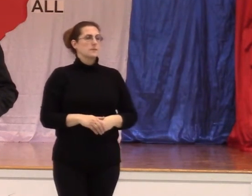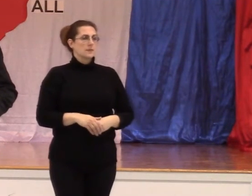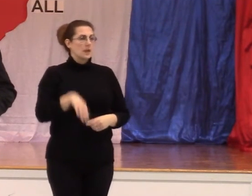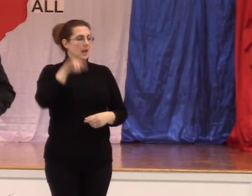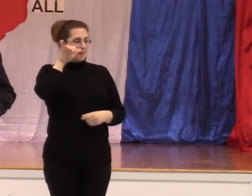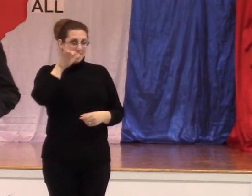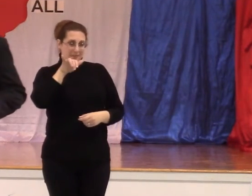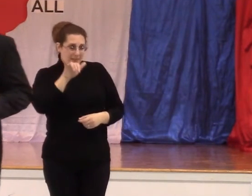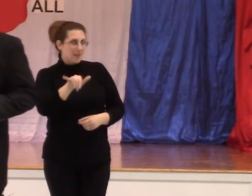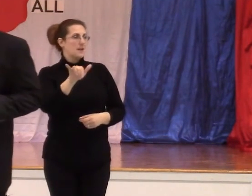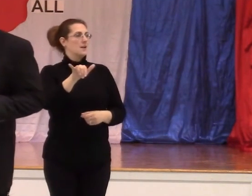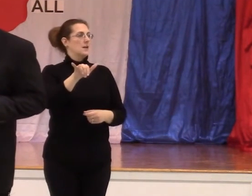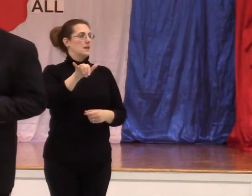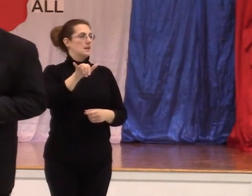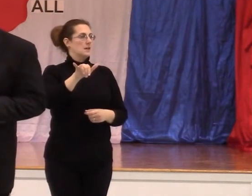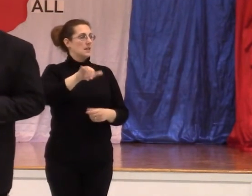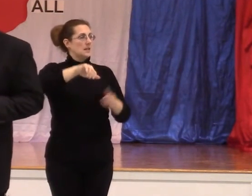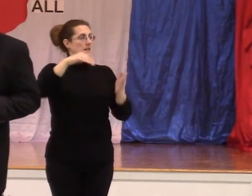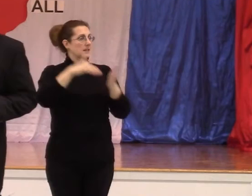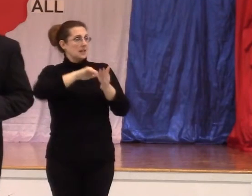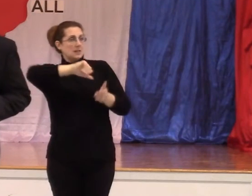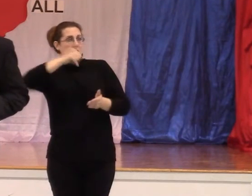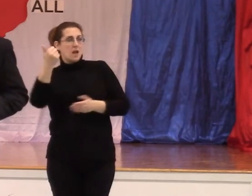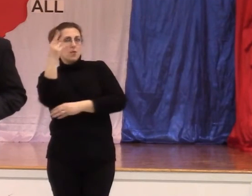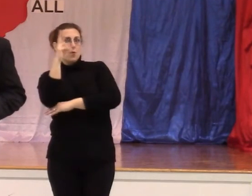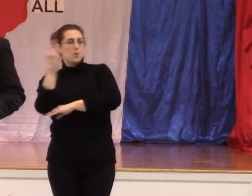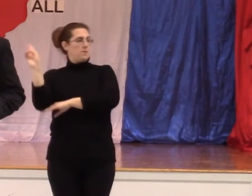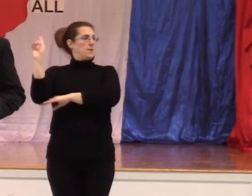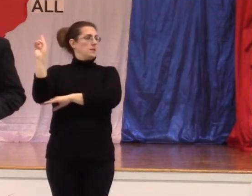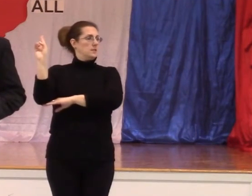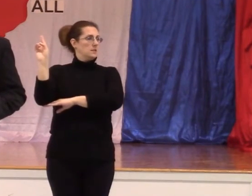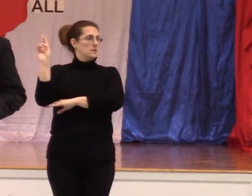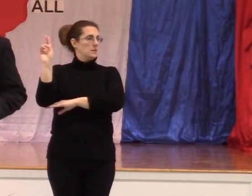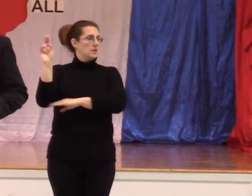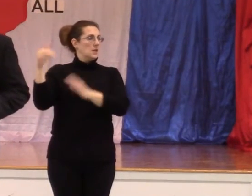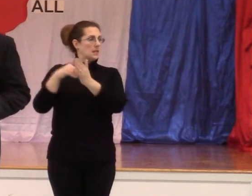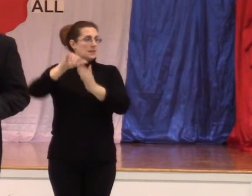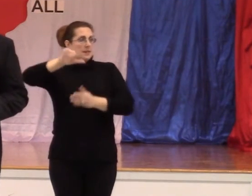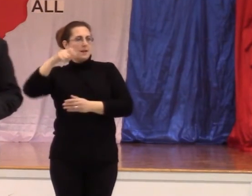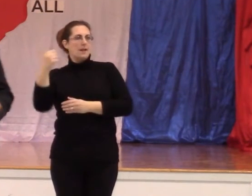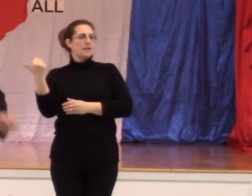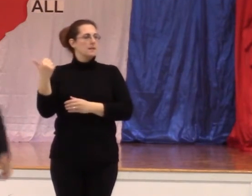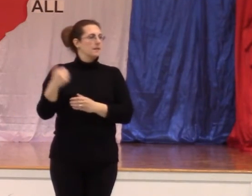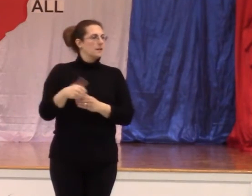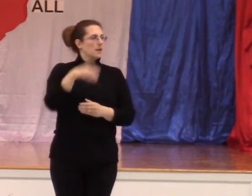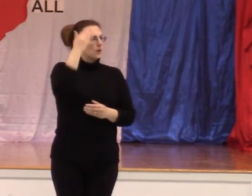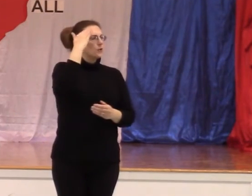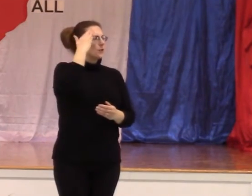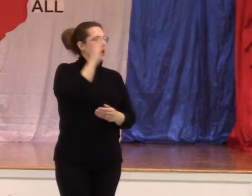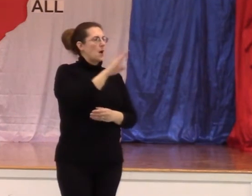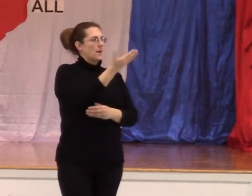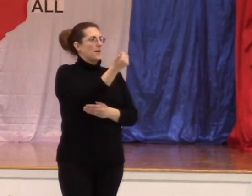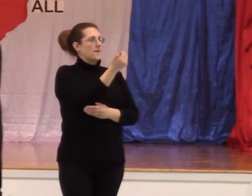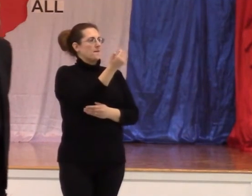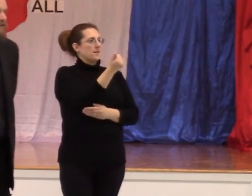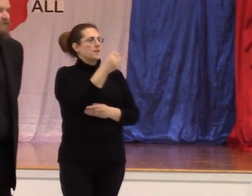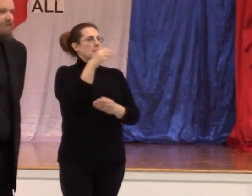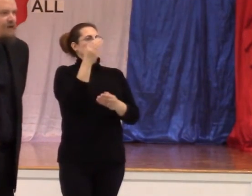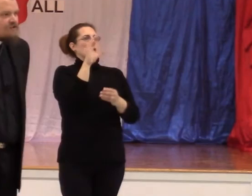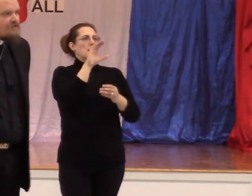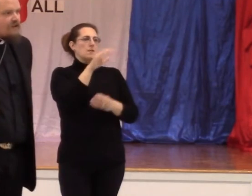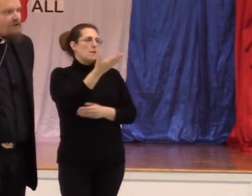This is over and against other reformations. Okay, so if you know your 1500s history, you have a